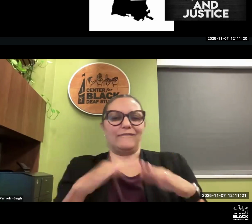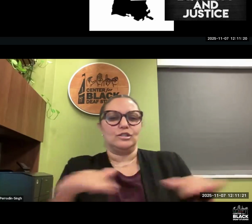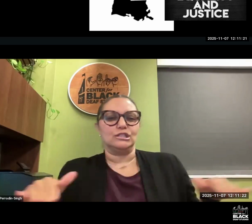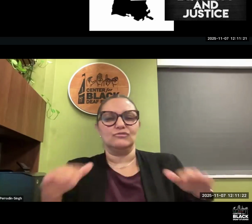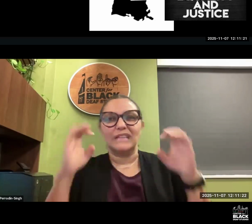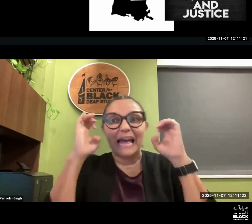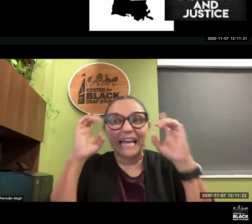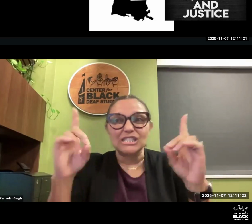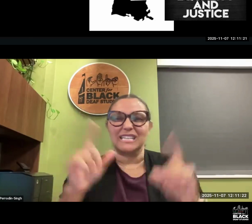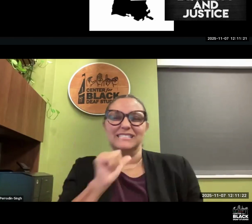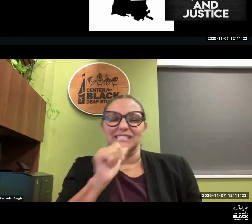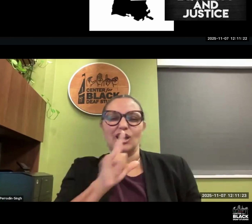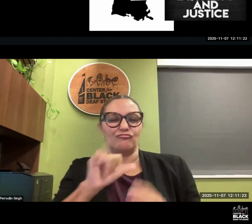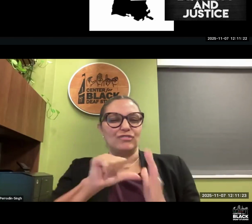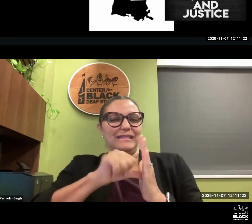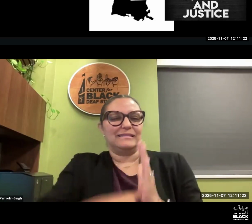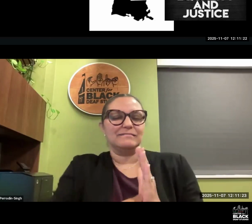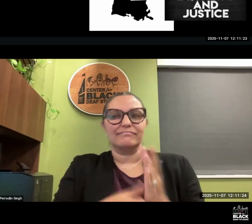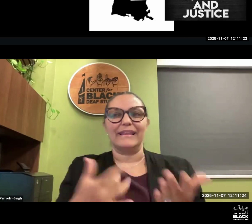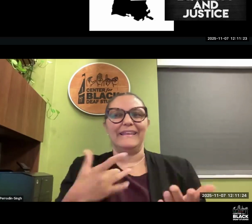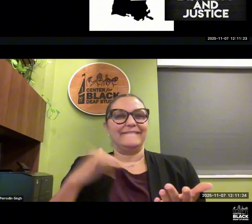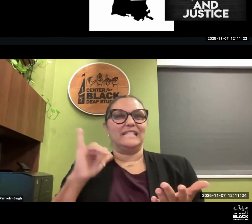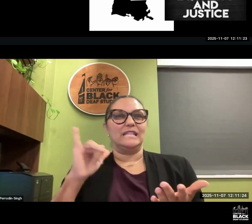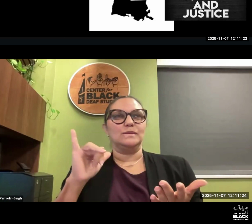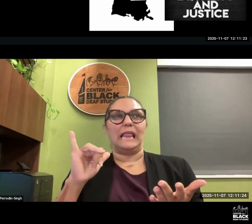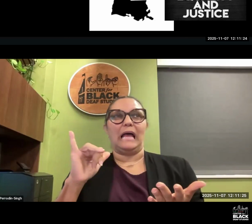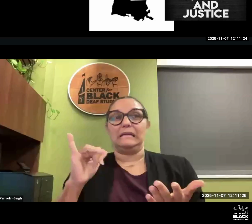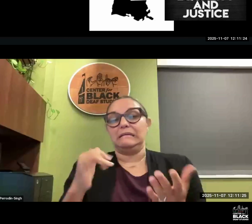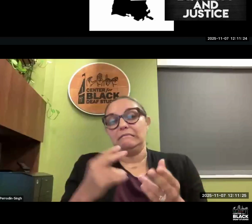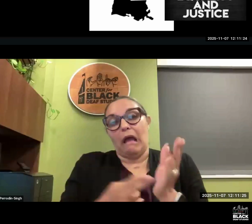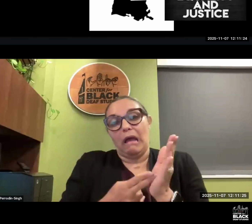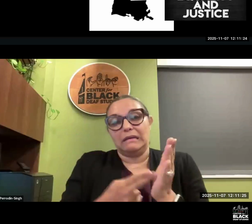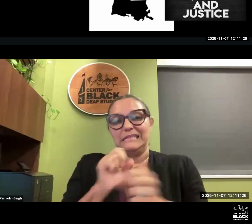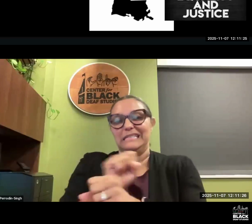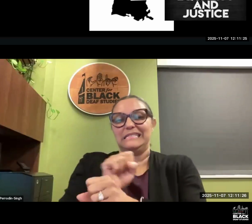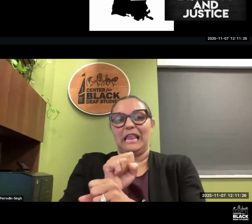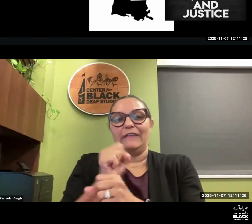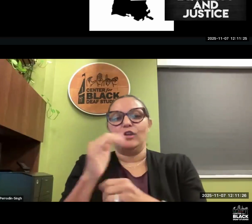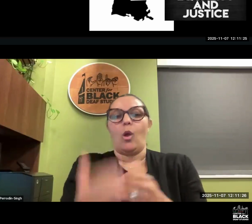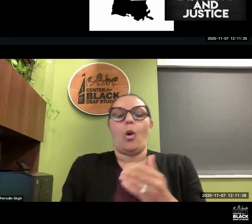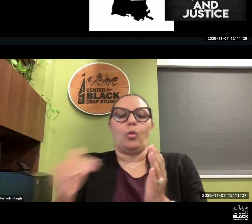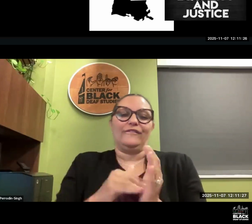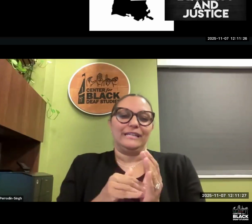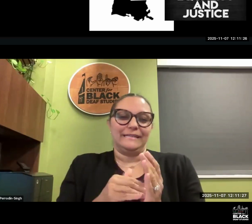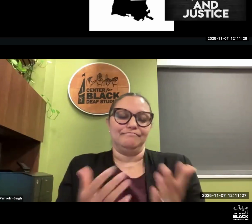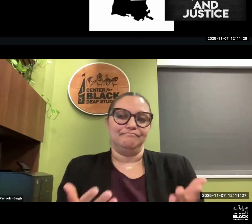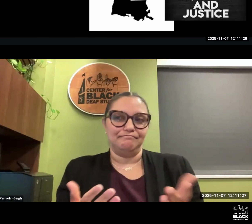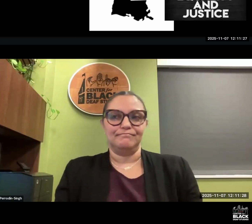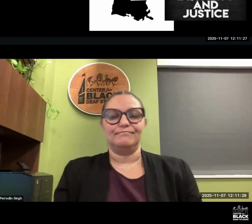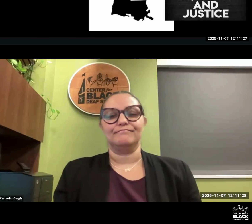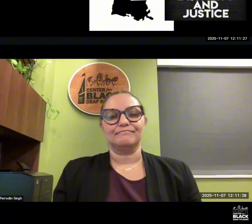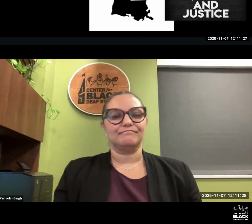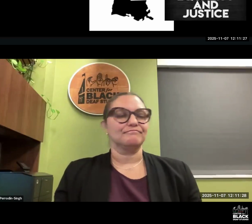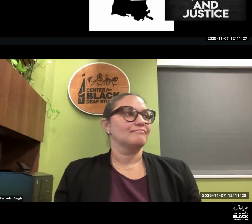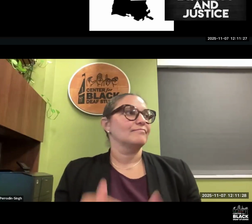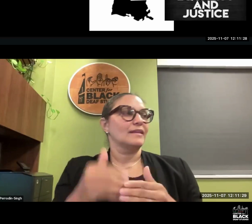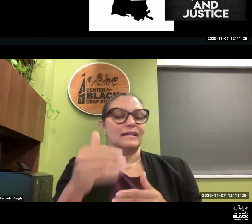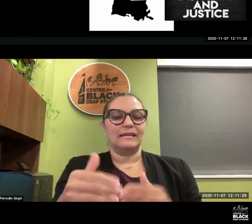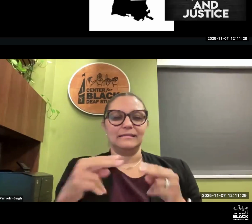Some did matriculate, some did have that education, some did go off and marry and have families. And so in a